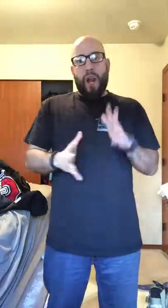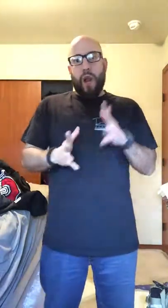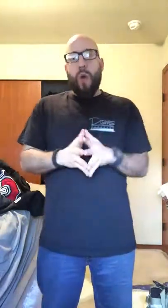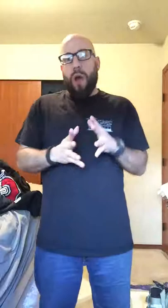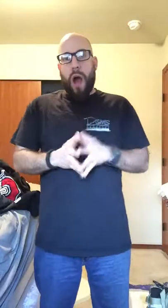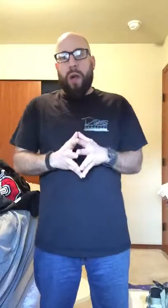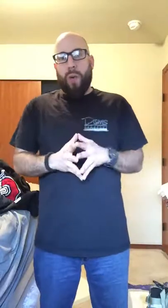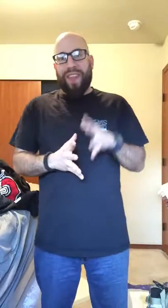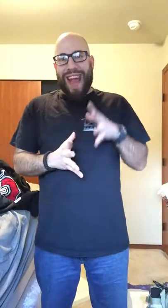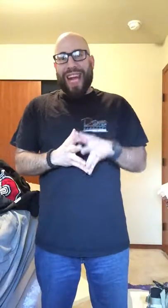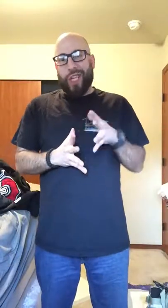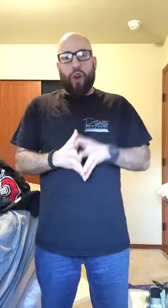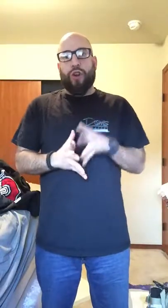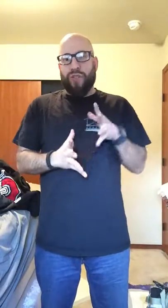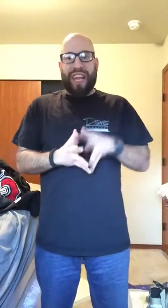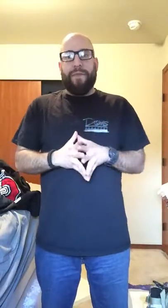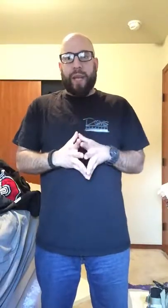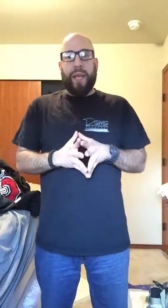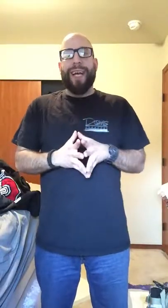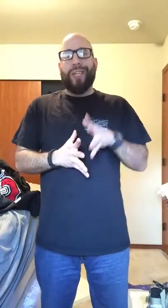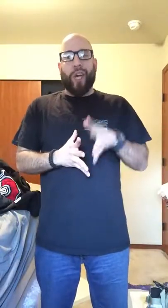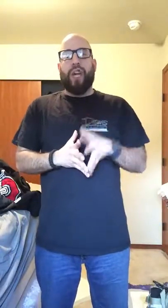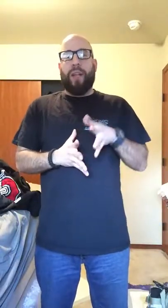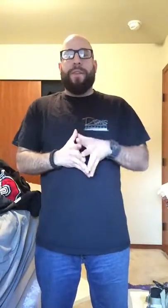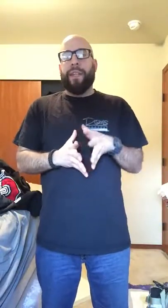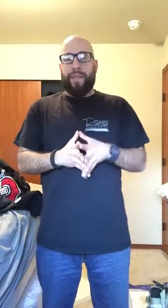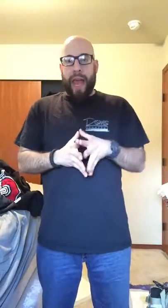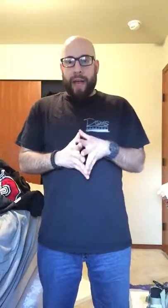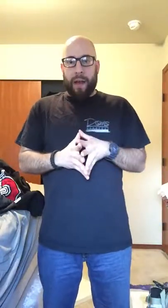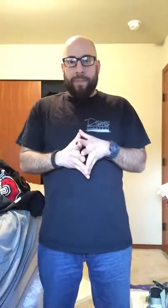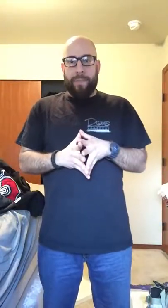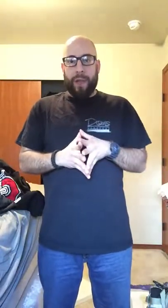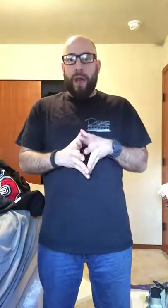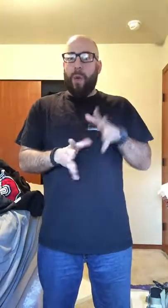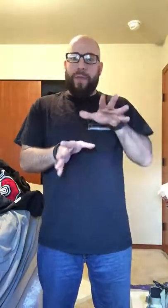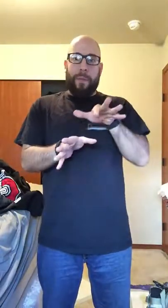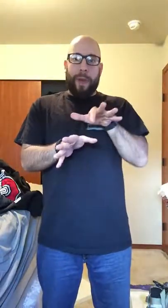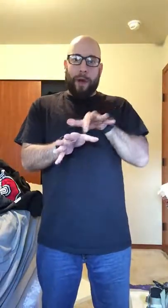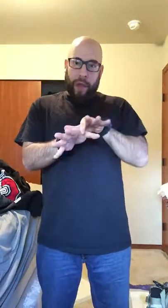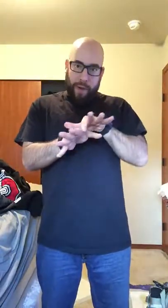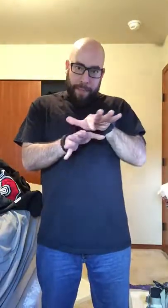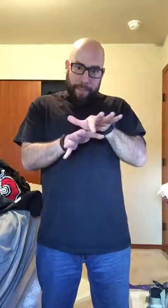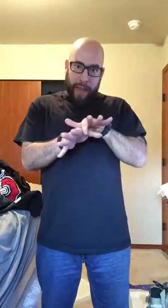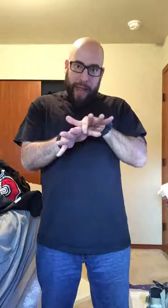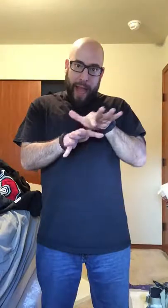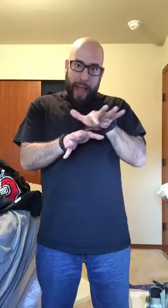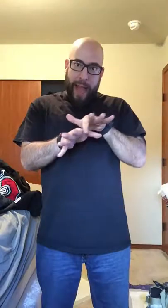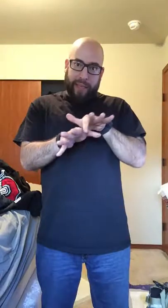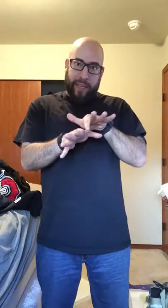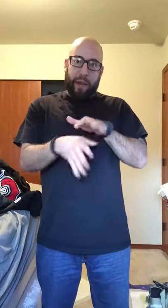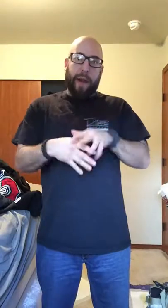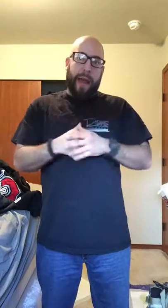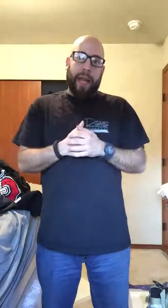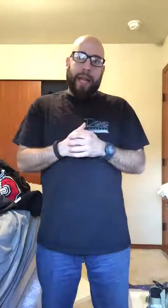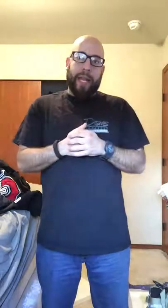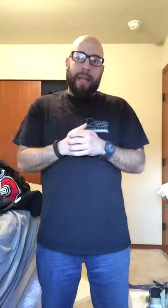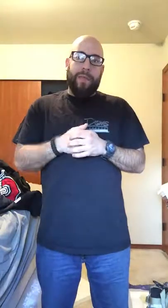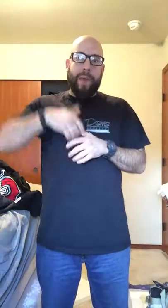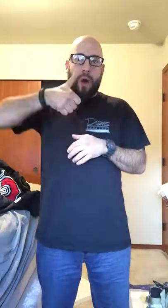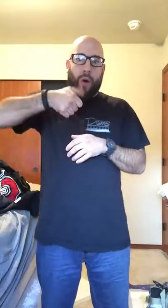no gun with an external safety is a good defensive handgun. Whether it be on the grip, like a XD or a 1911, or on